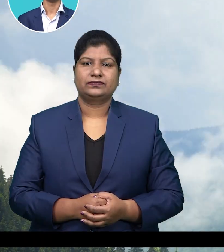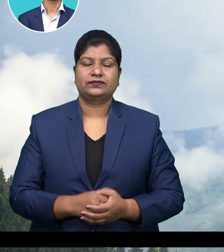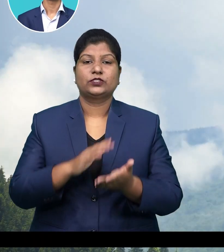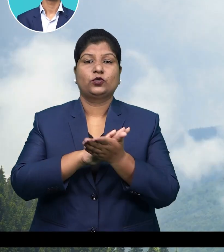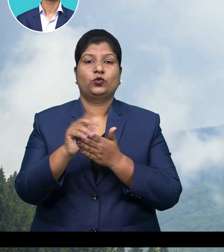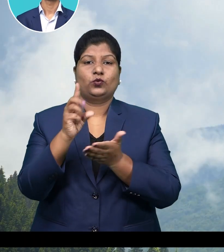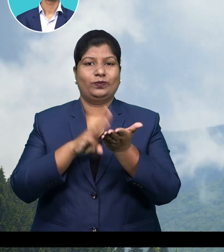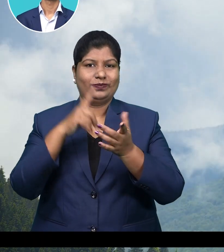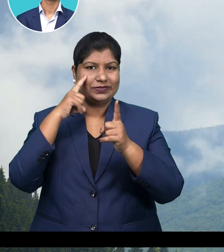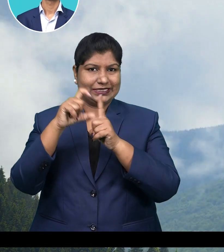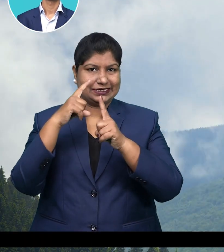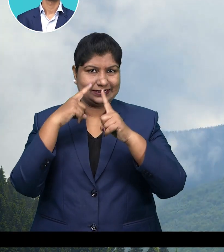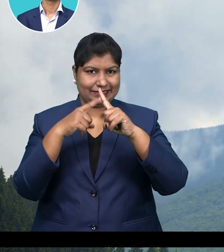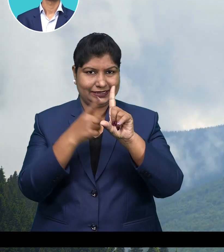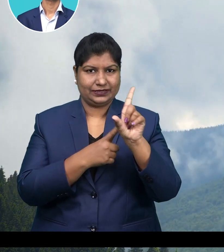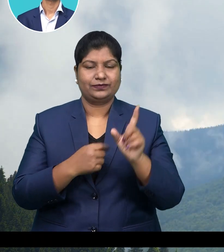Humidity.